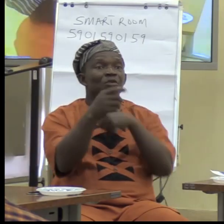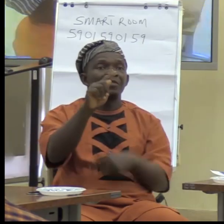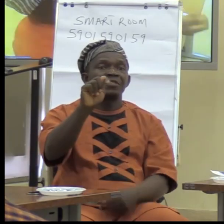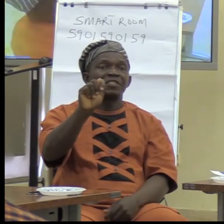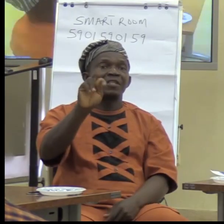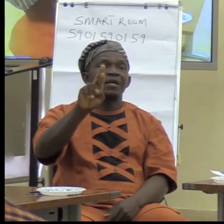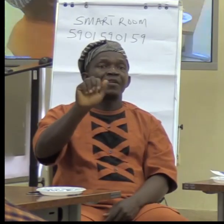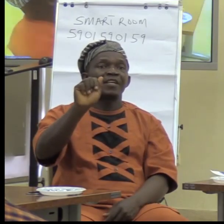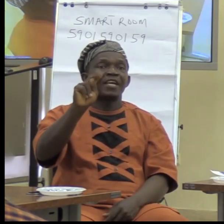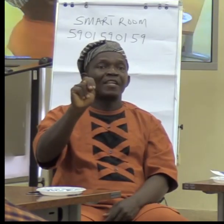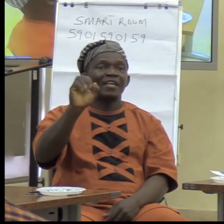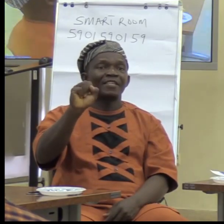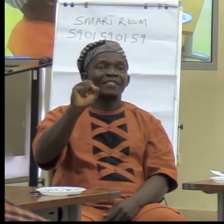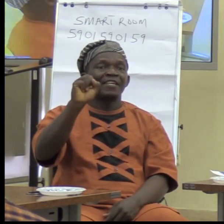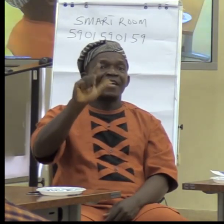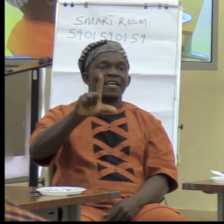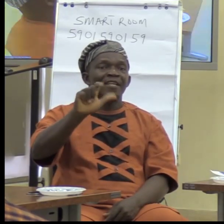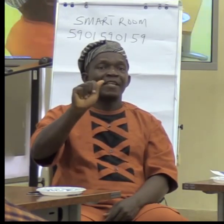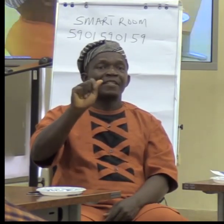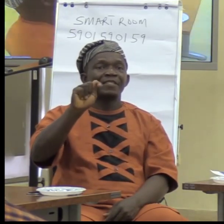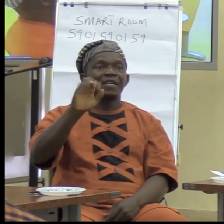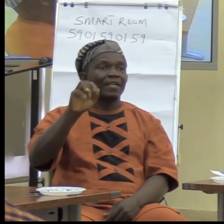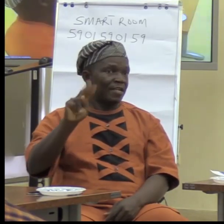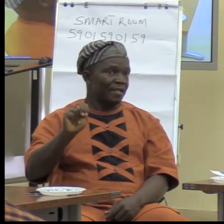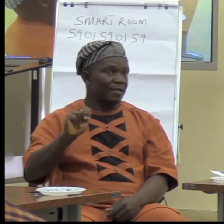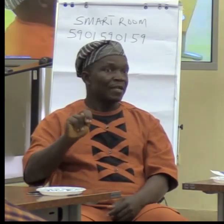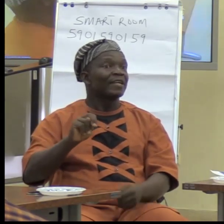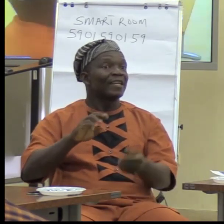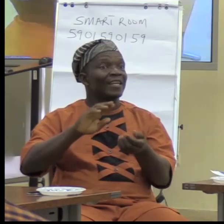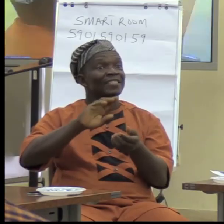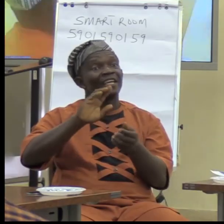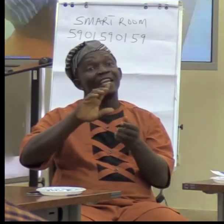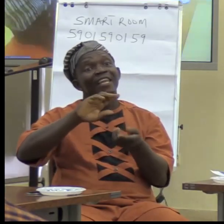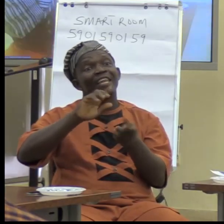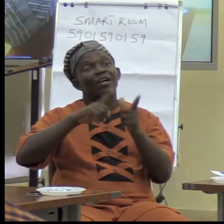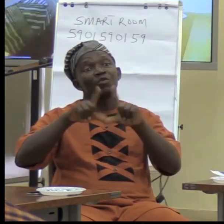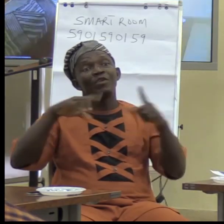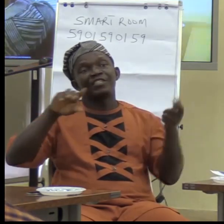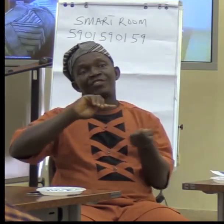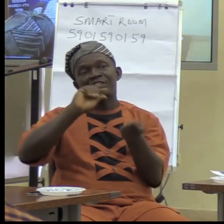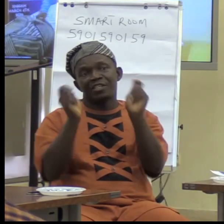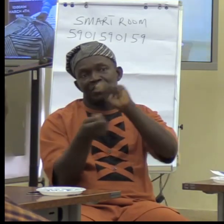then whatever AI you are doing is you to understand our language. Otherwise,